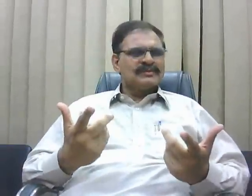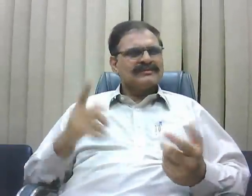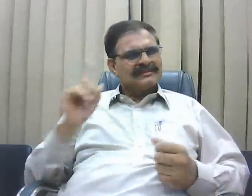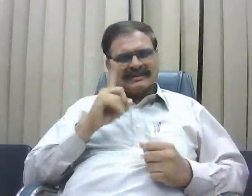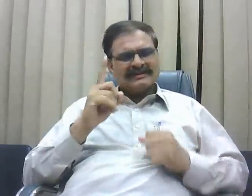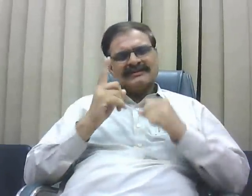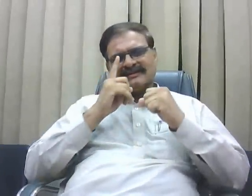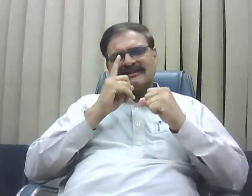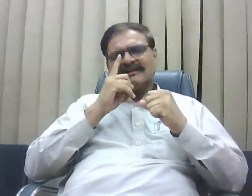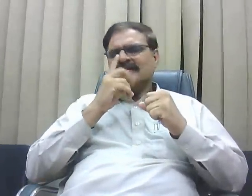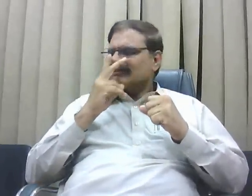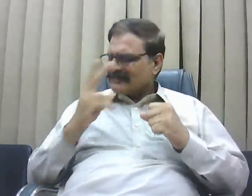Thank you.